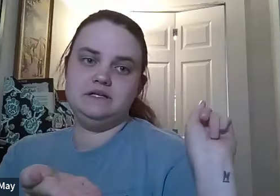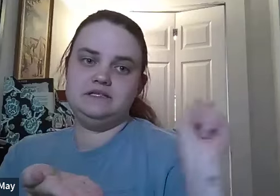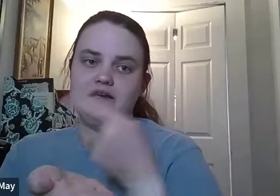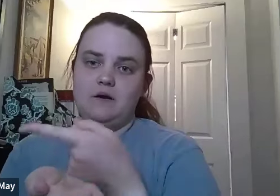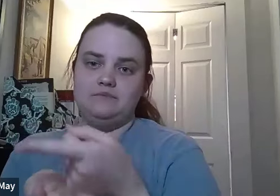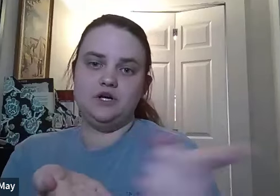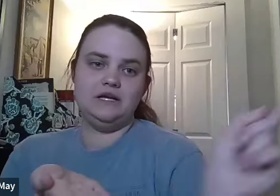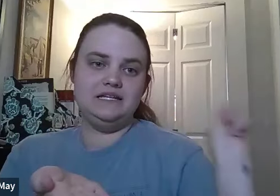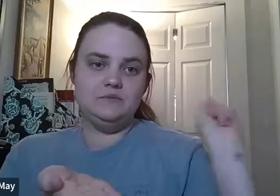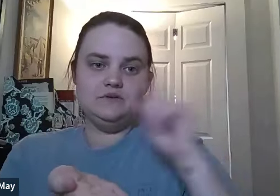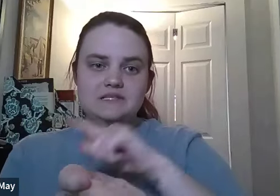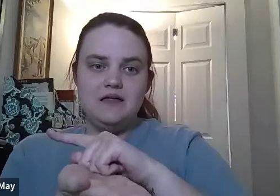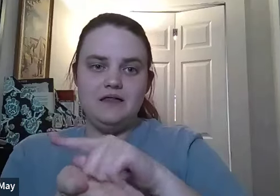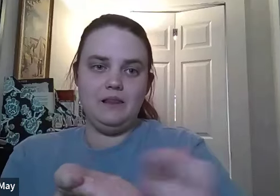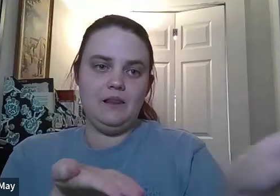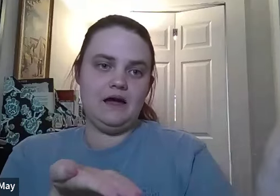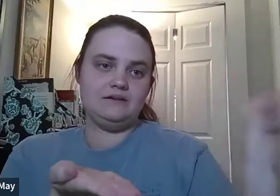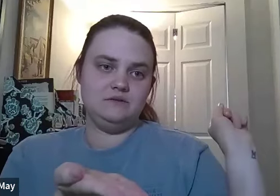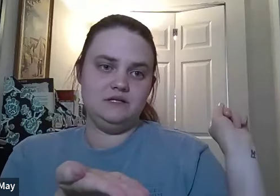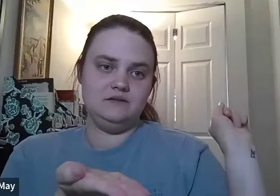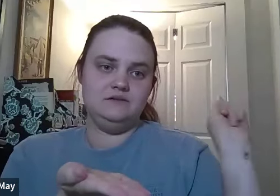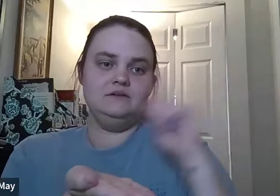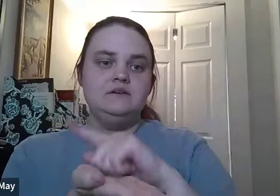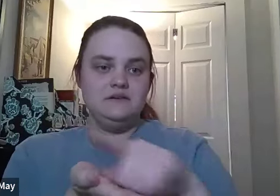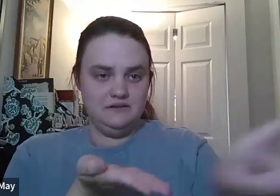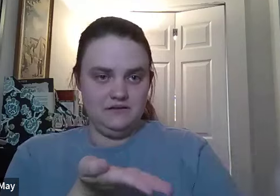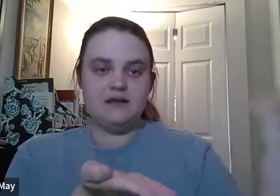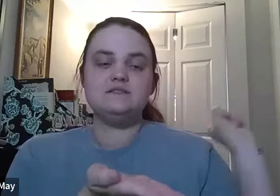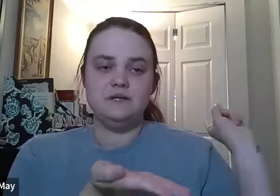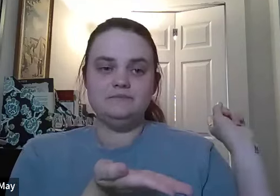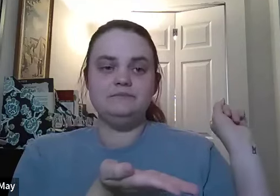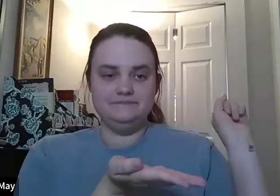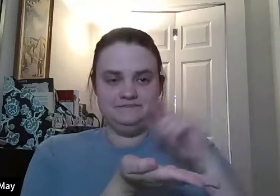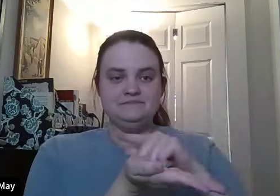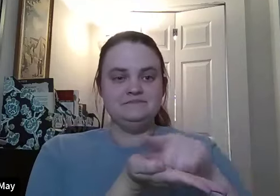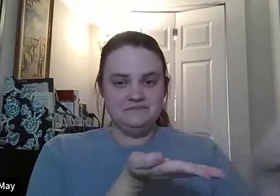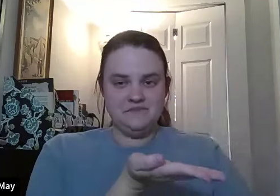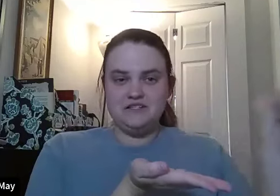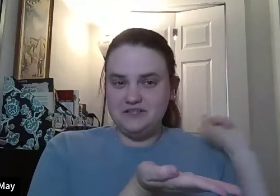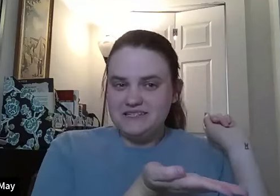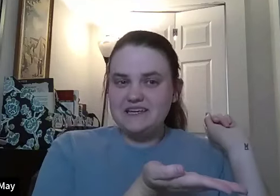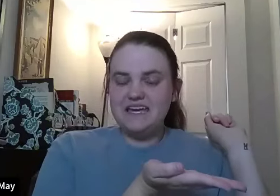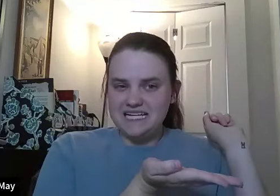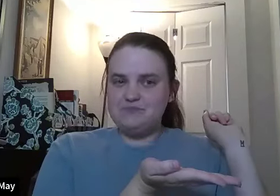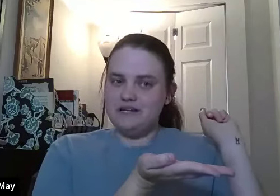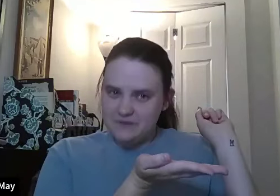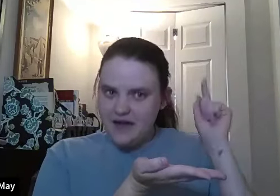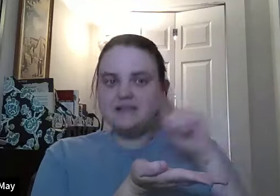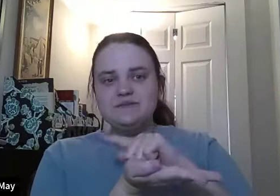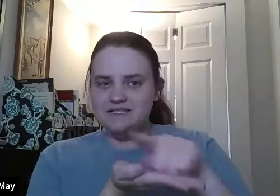See like how I'm turning it almost? Last week. Last week. So you see, again, it's pointing in the past because